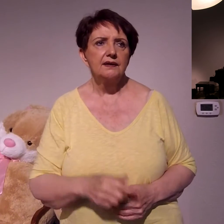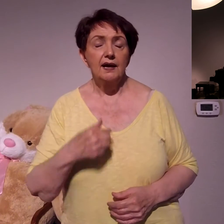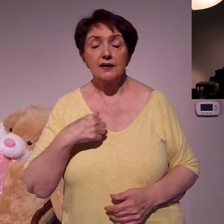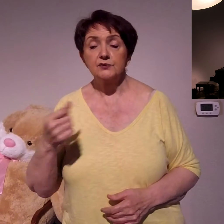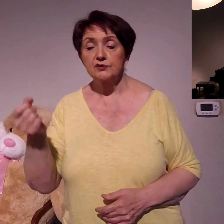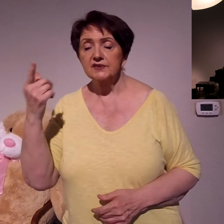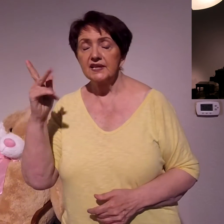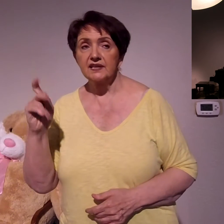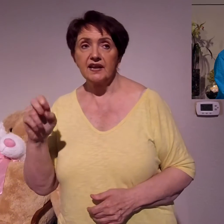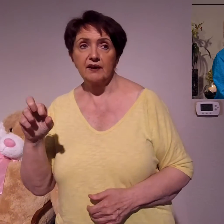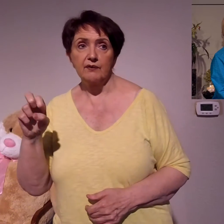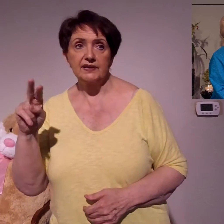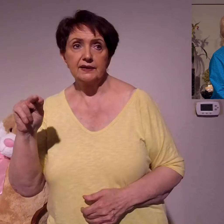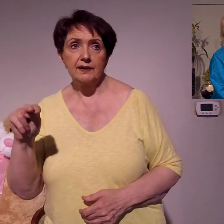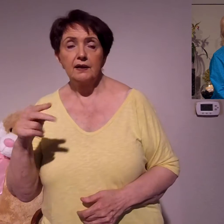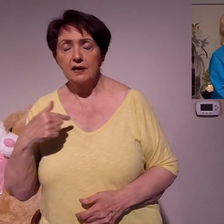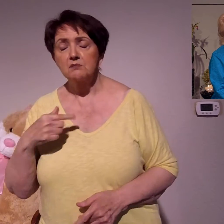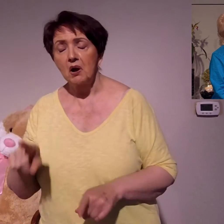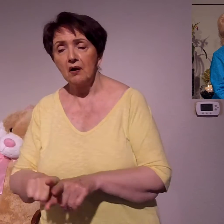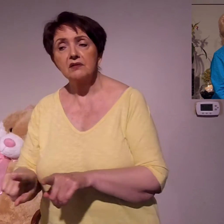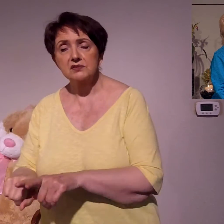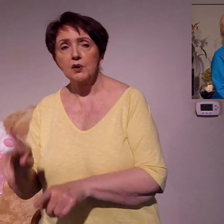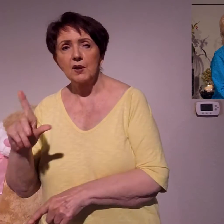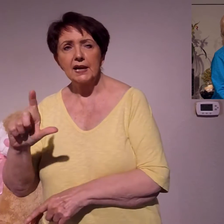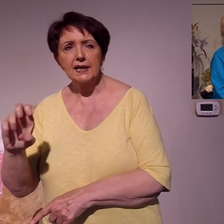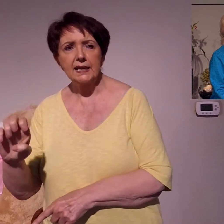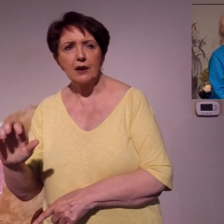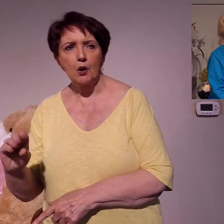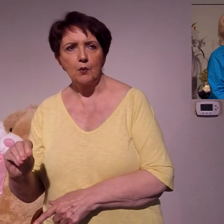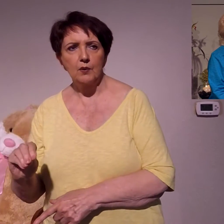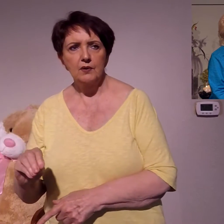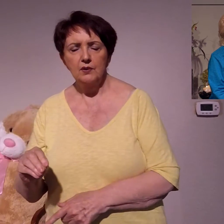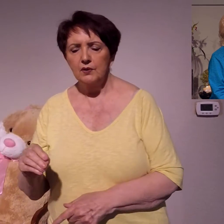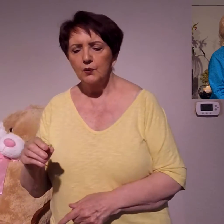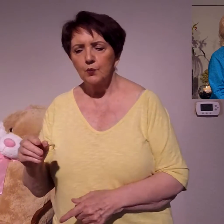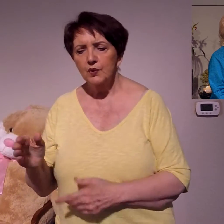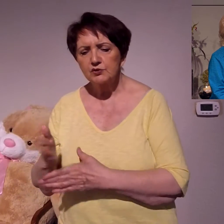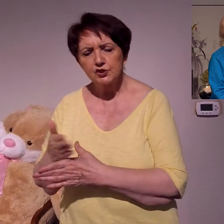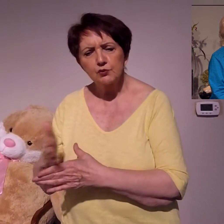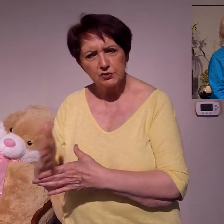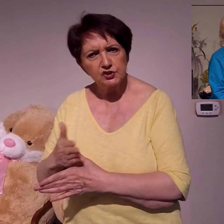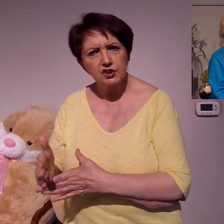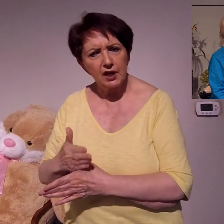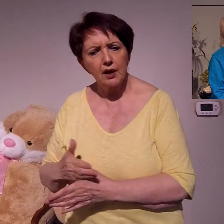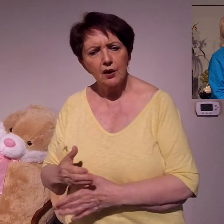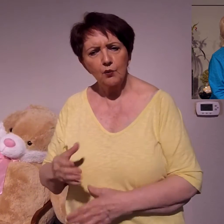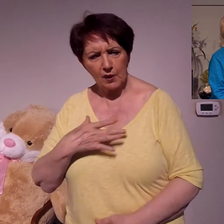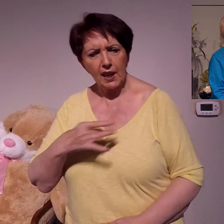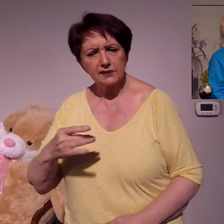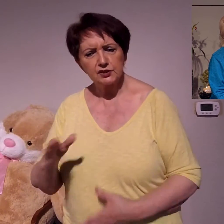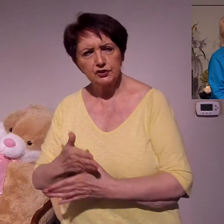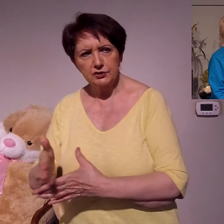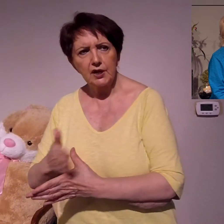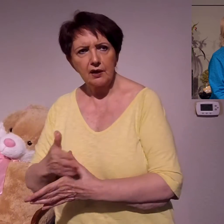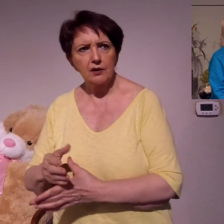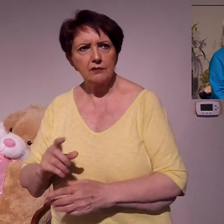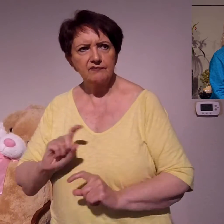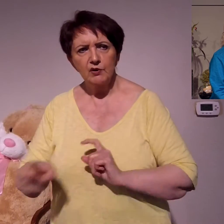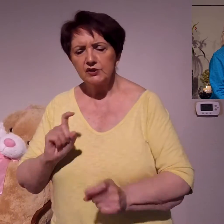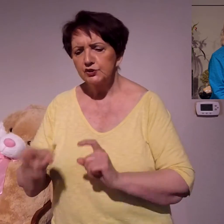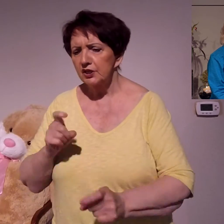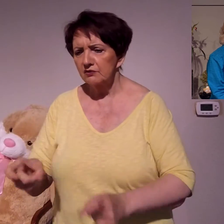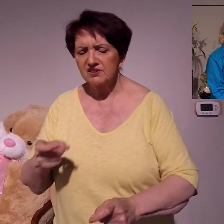Karen because I'm also a Leo, and Leos like to share. We're always generous. We're very generous. So if I have a better idea or another idea,